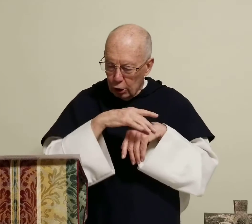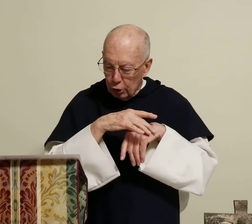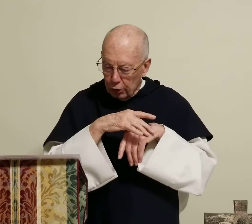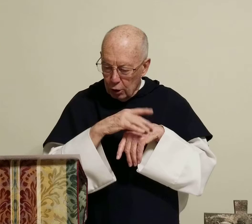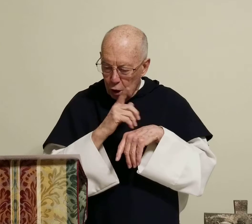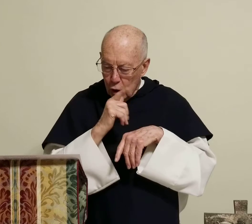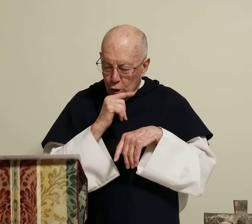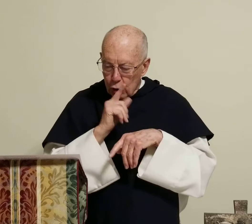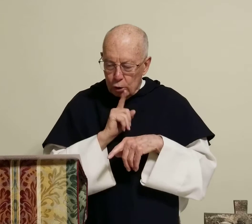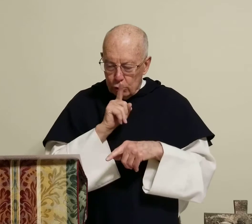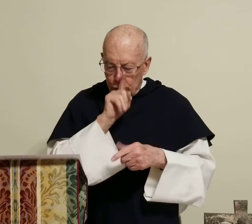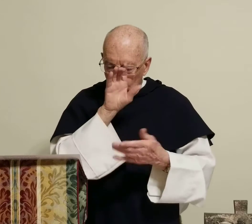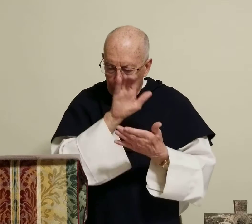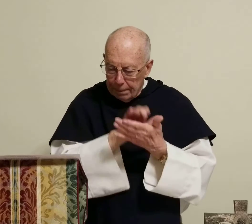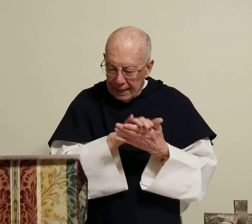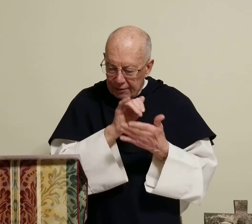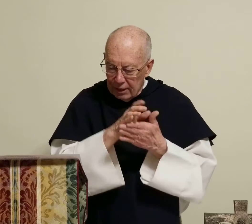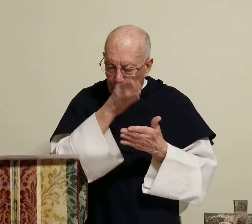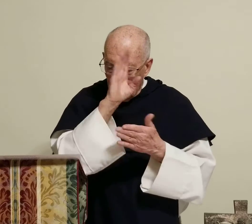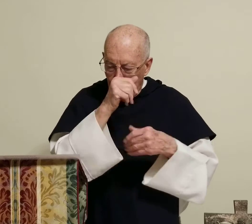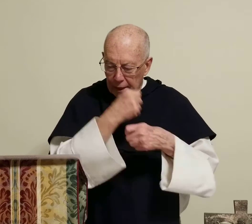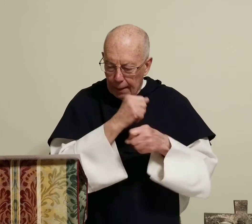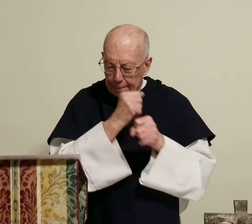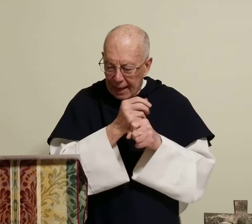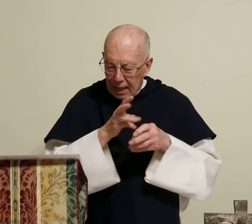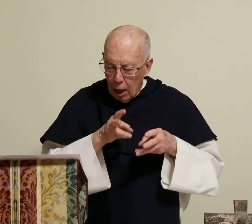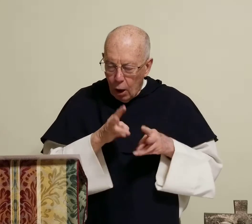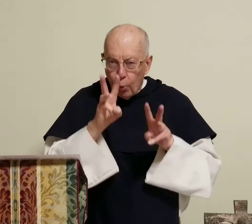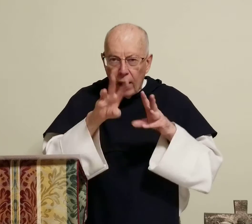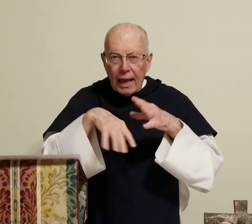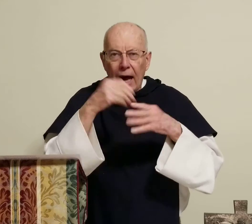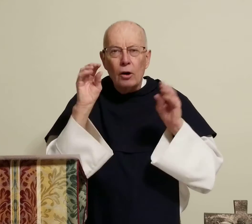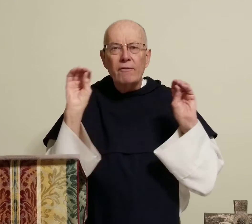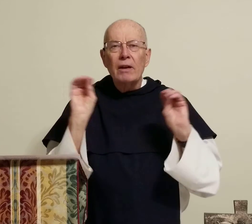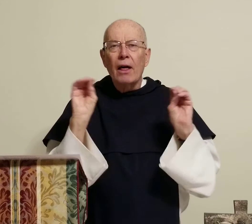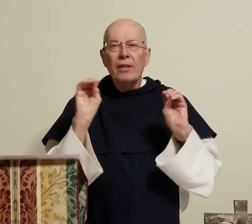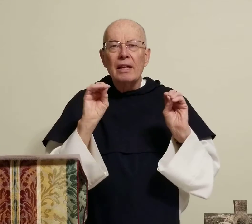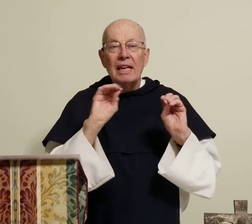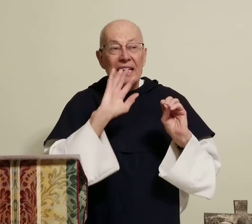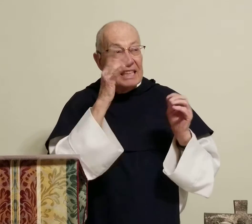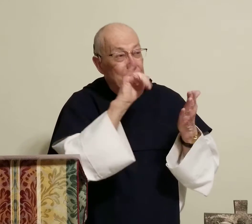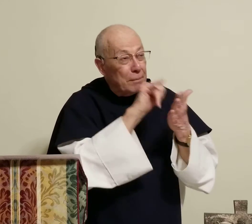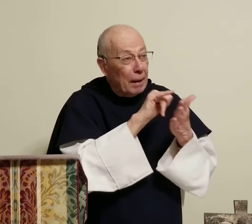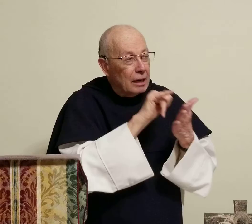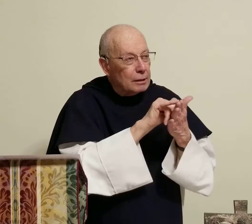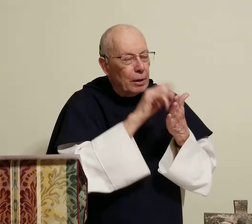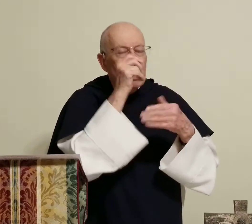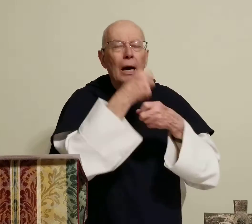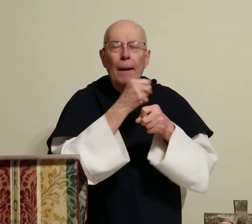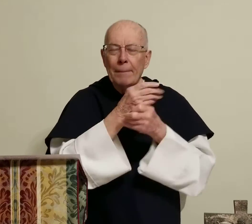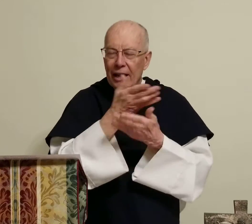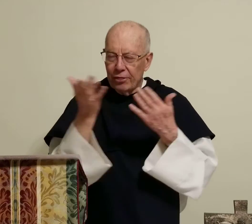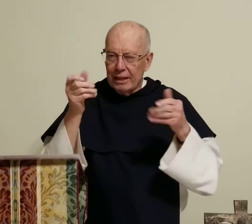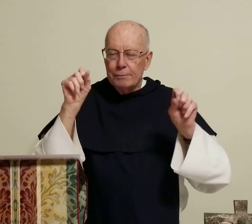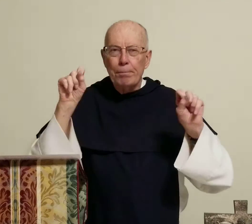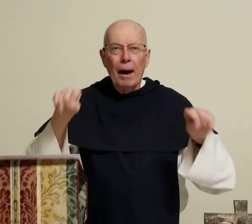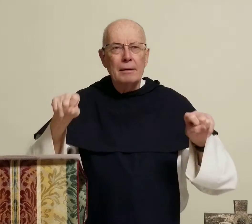earth. Is really be that God can make a way out of nothing. In the possible, can make things